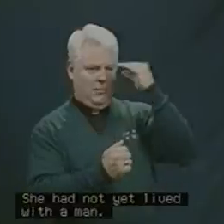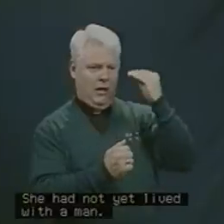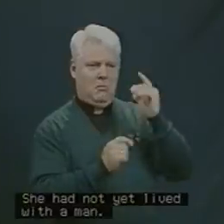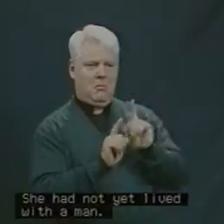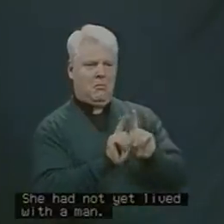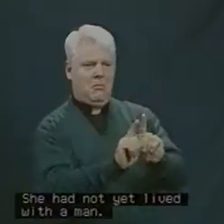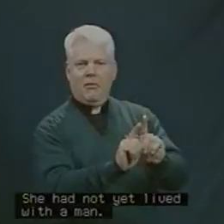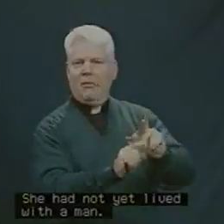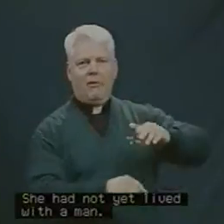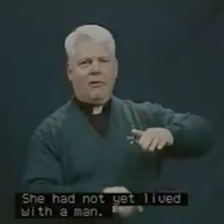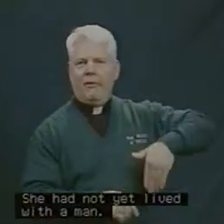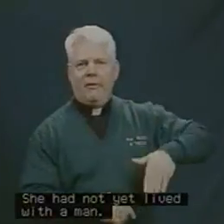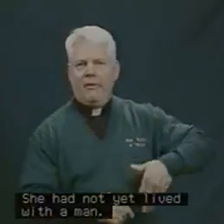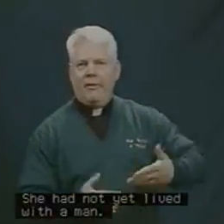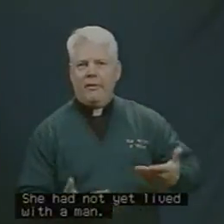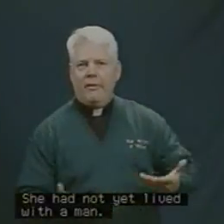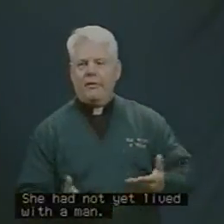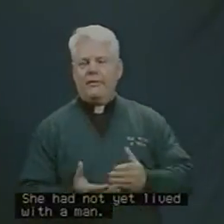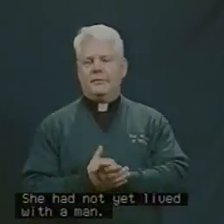She had not yet lived with a man.